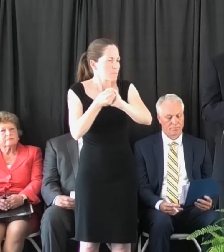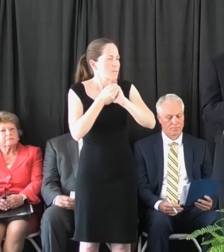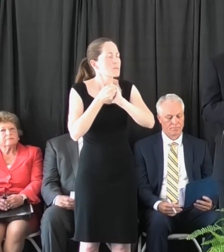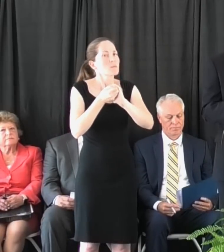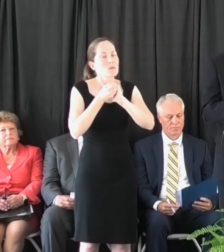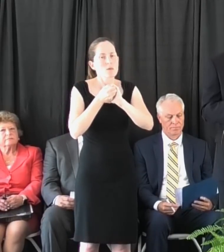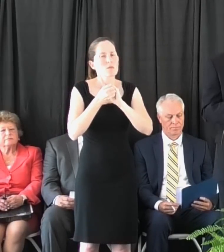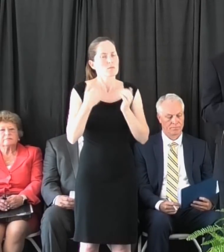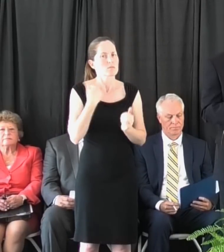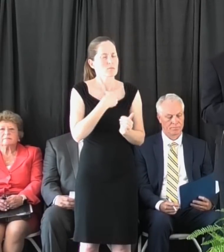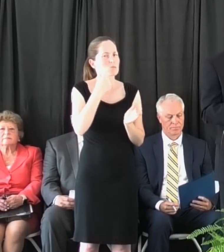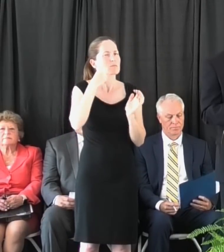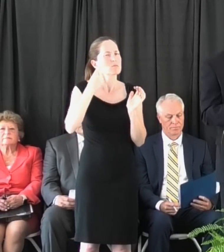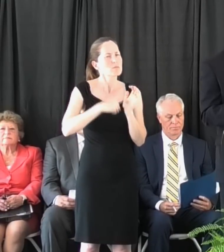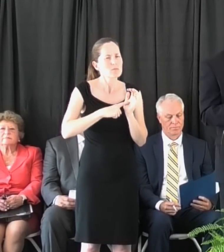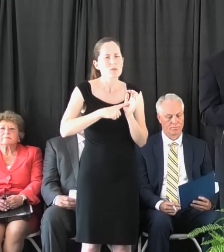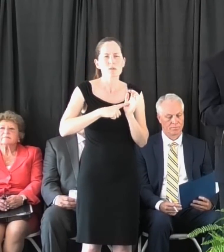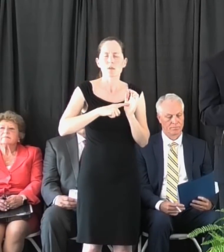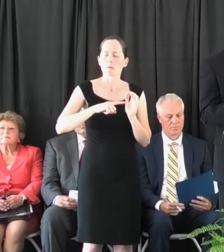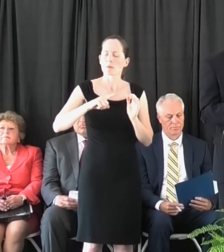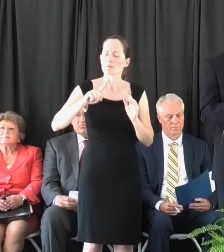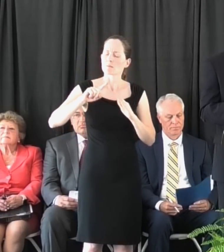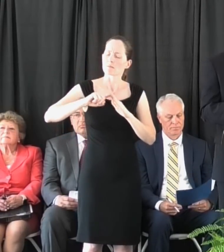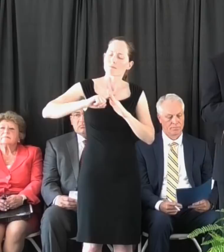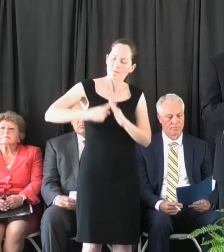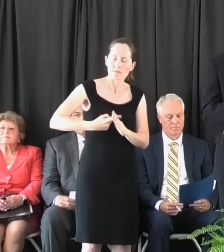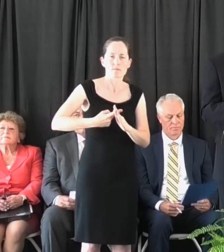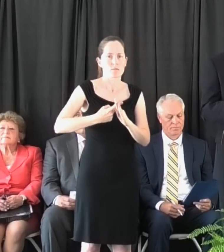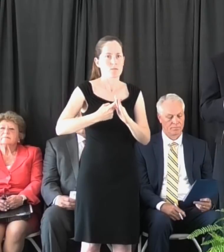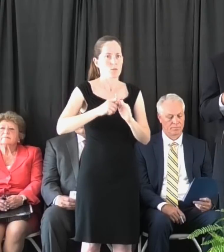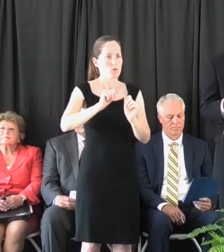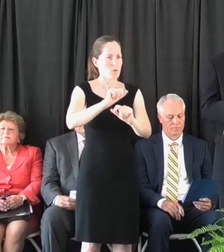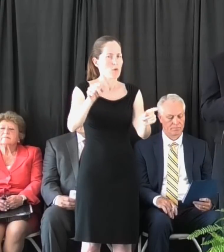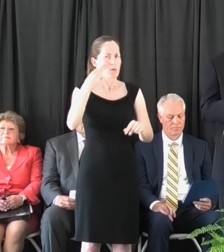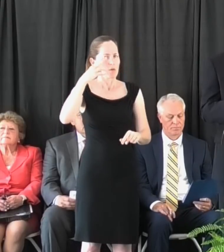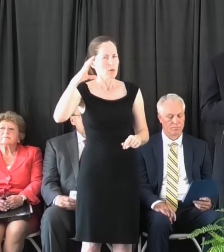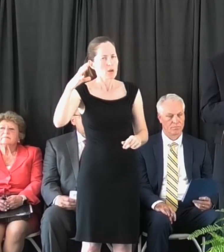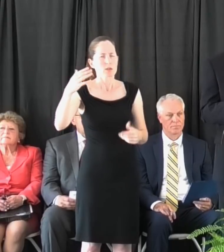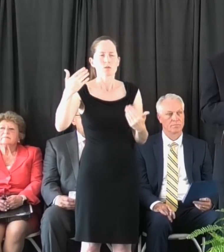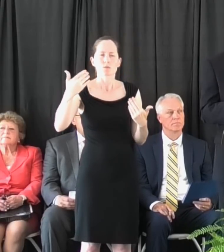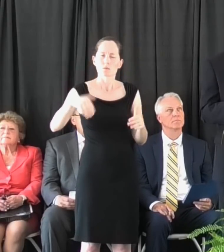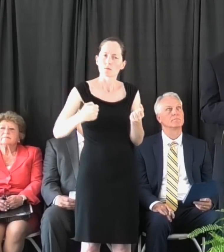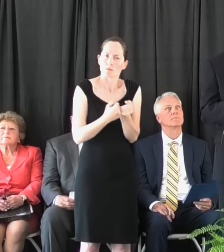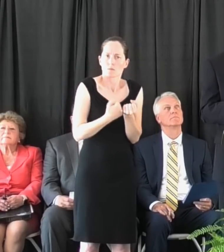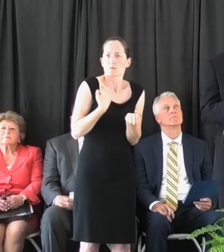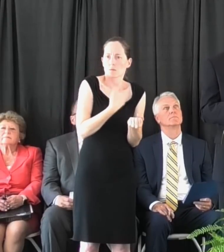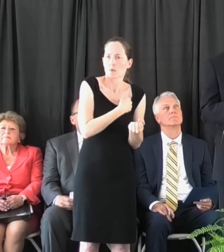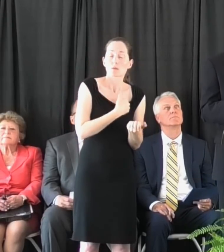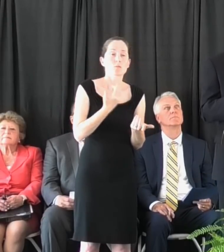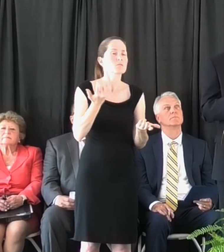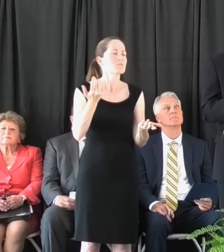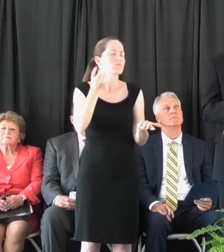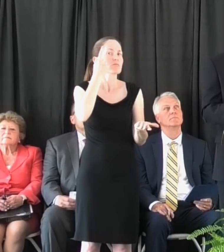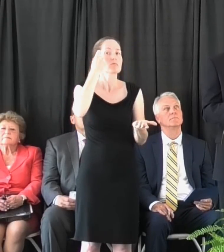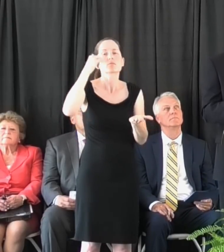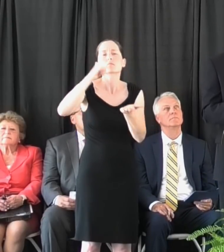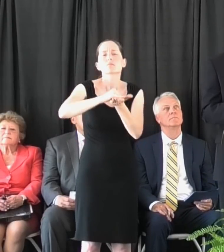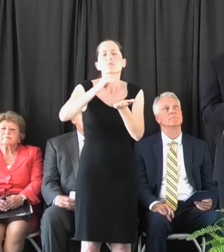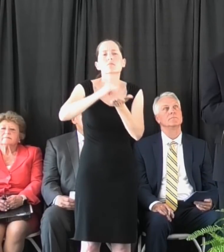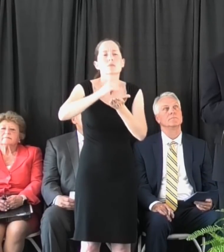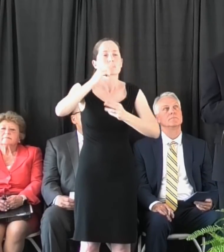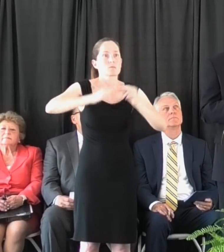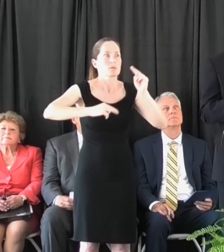day one from all of those involved from the county. You can't build this type of complex project without the